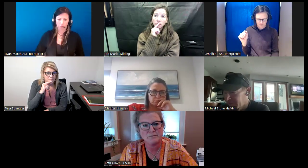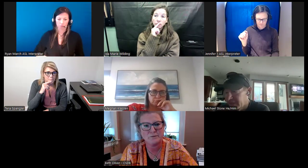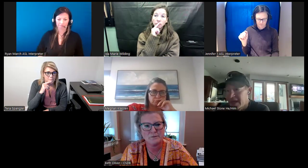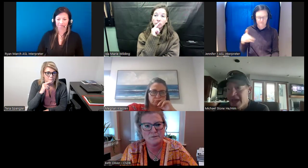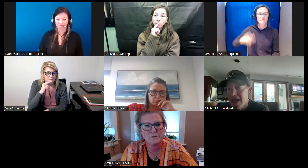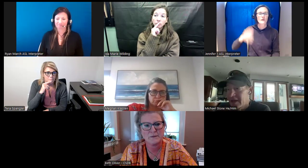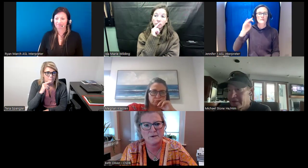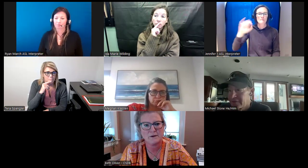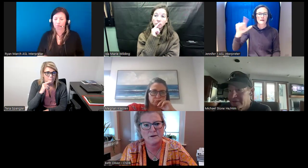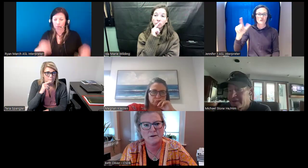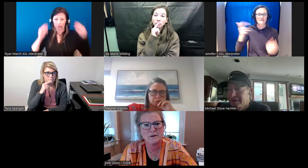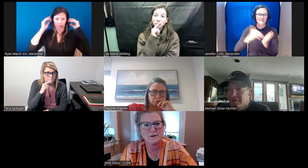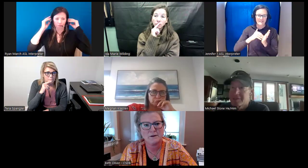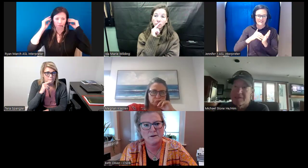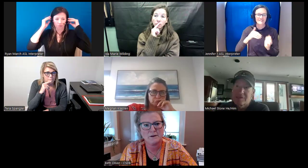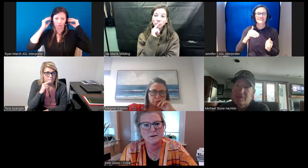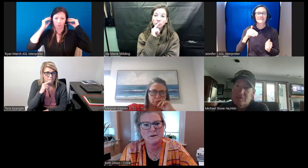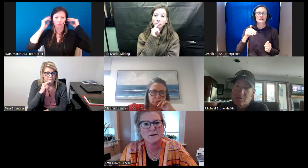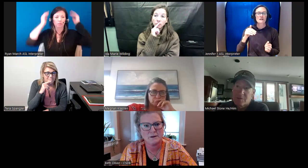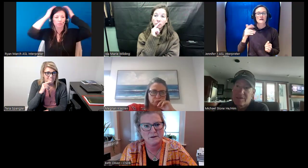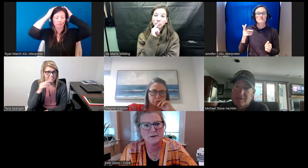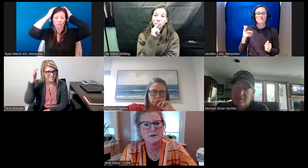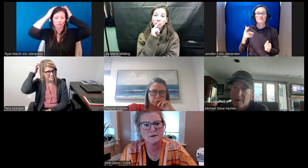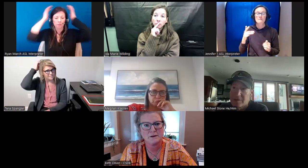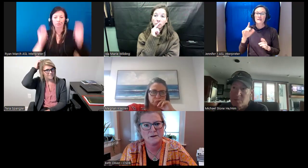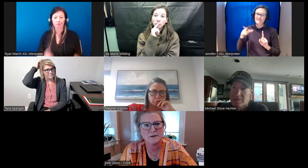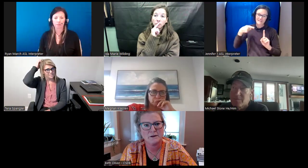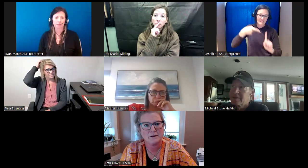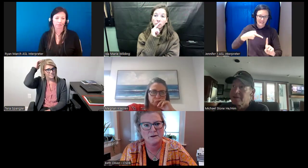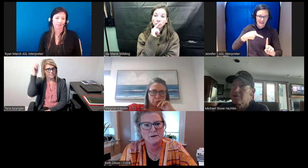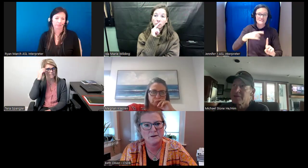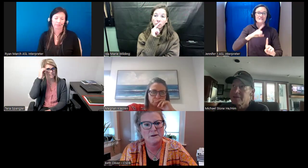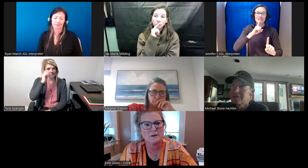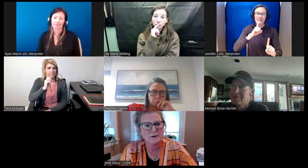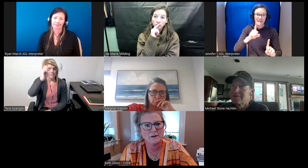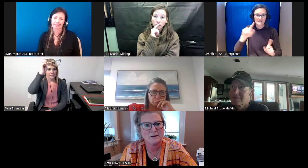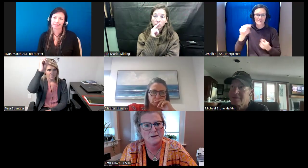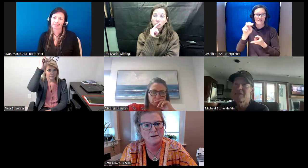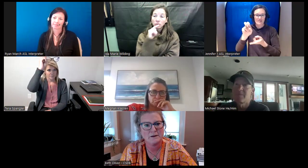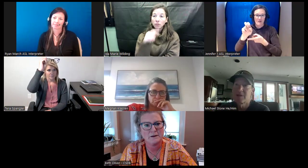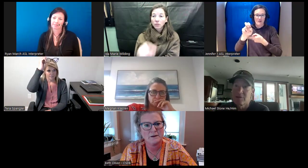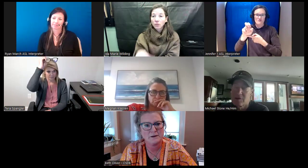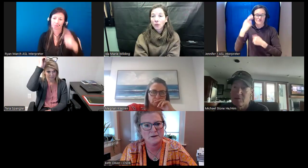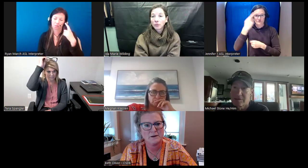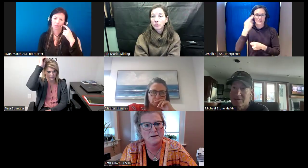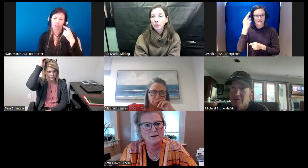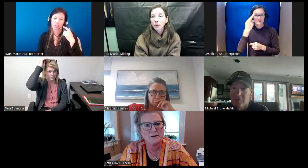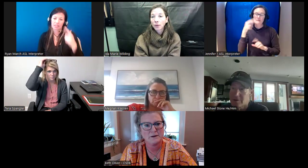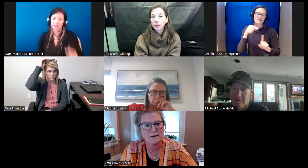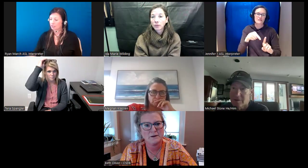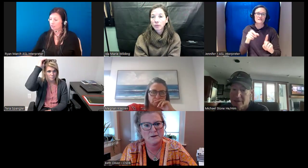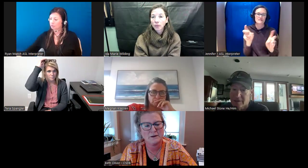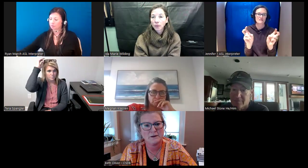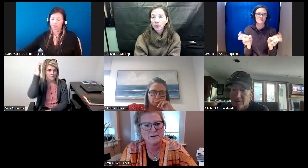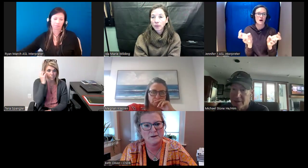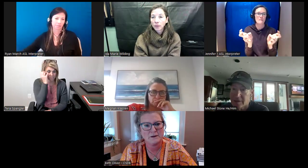Michael speaking again. This is the sole reason why this was. I mean, literally, this topic alone could